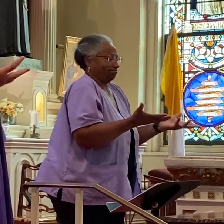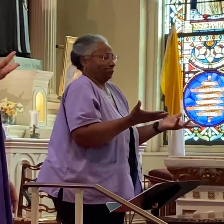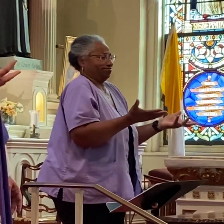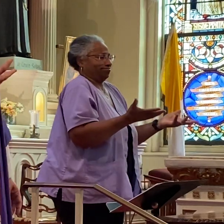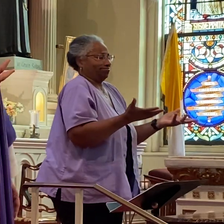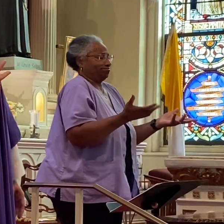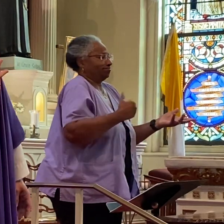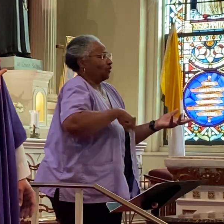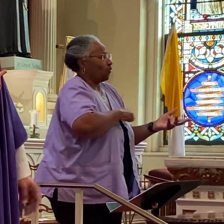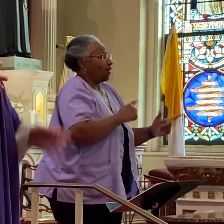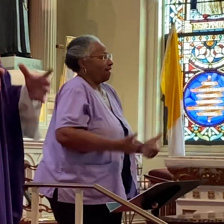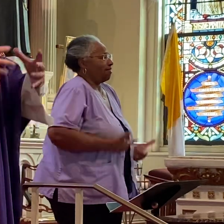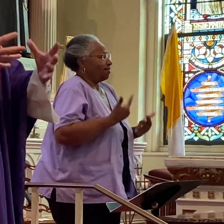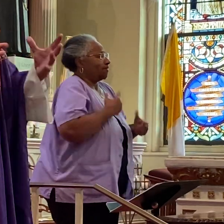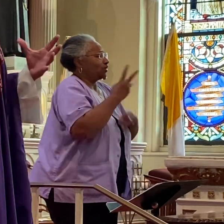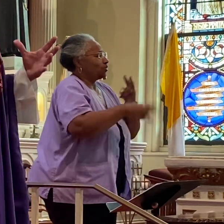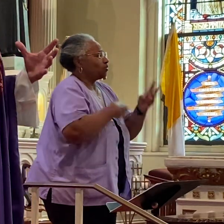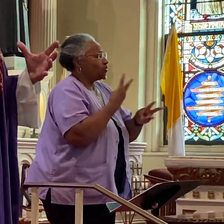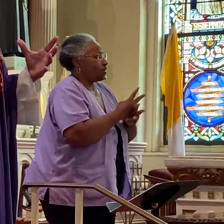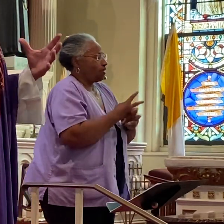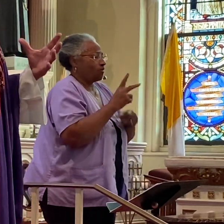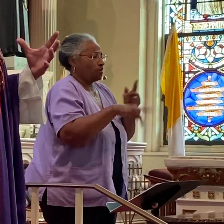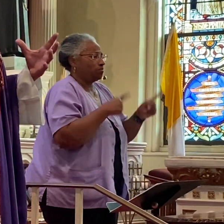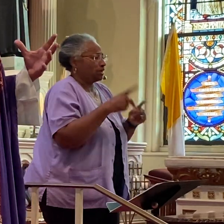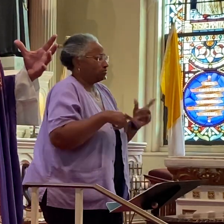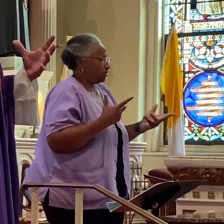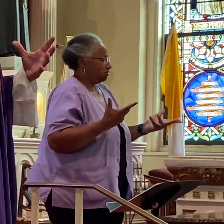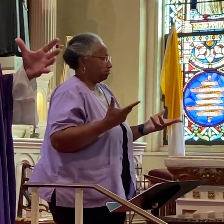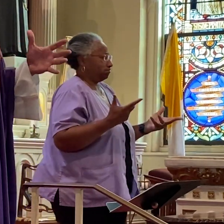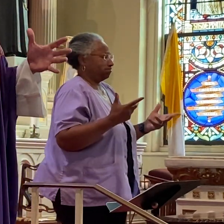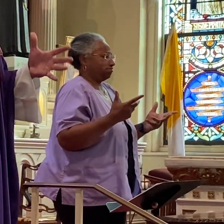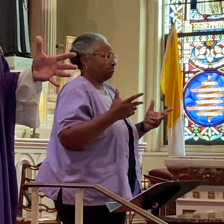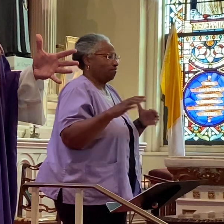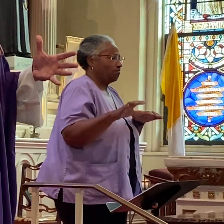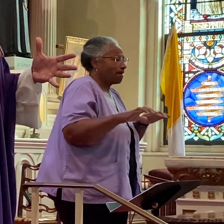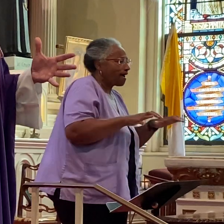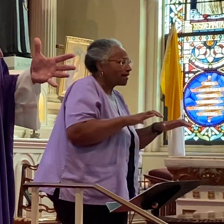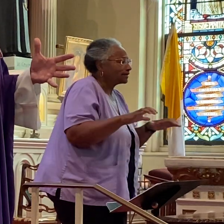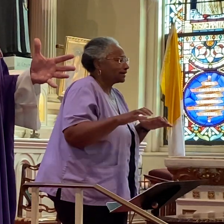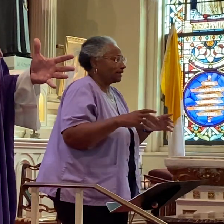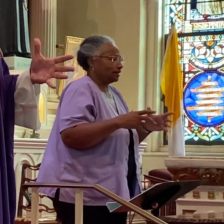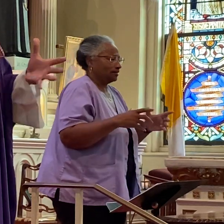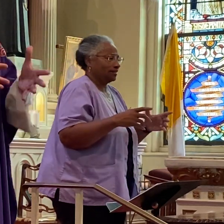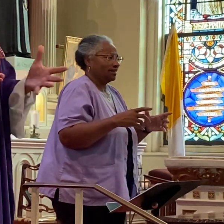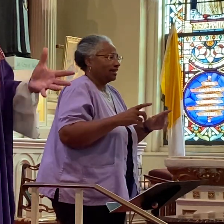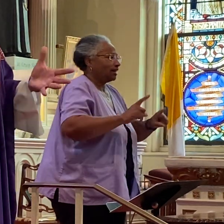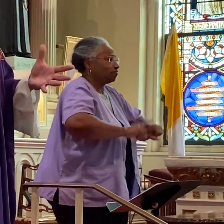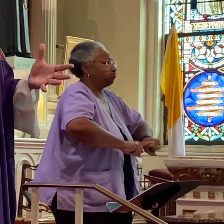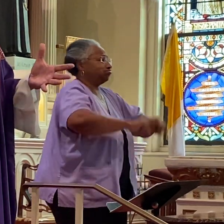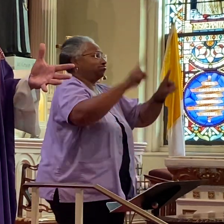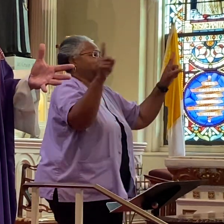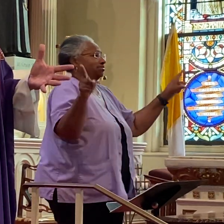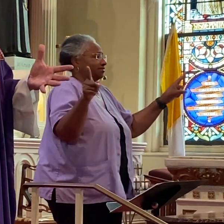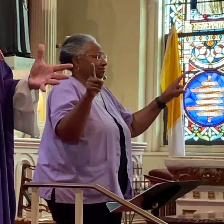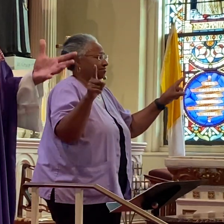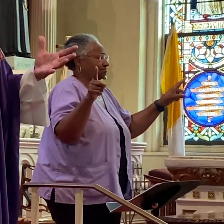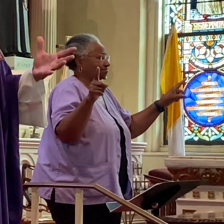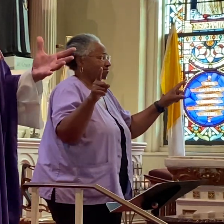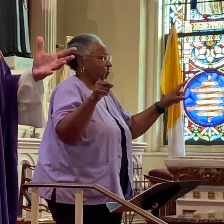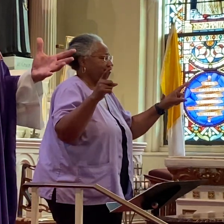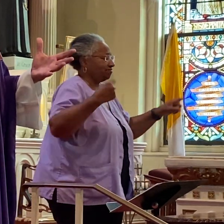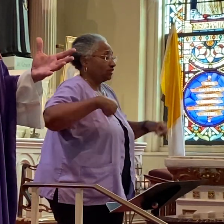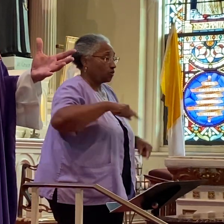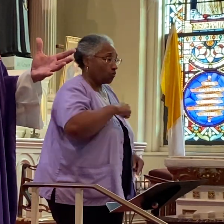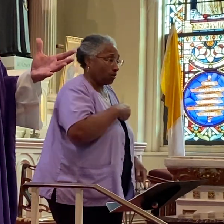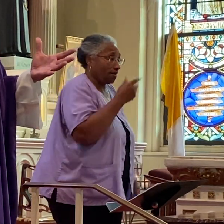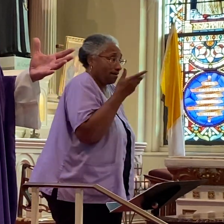extreme temperatures. People are reacting in extreme ways. And there we are, and we stand for something, and